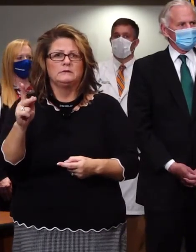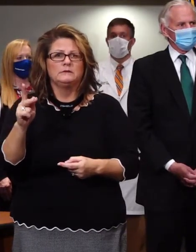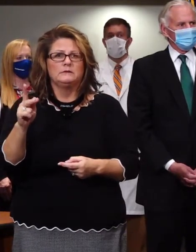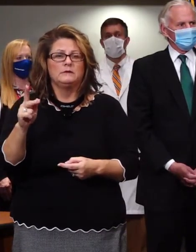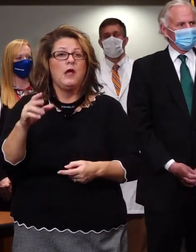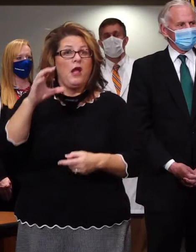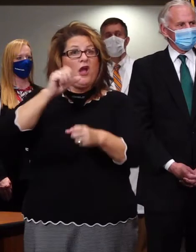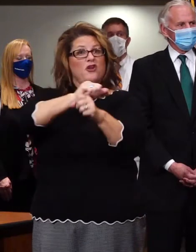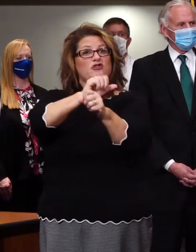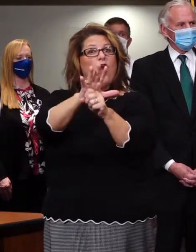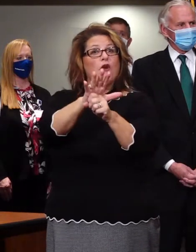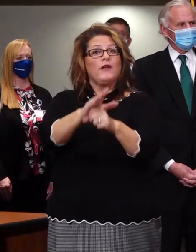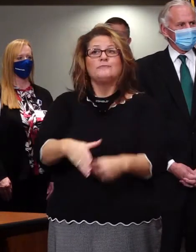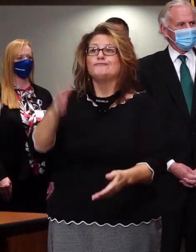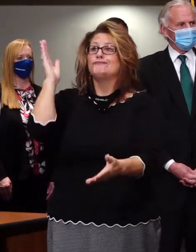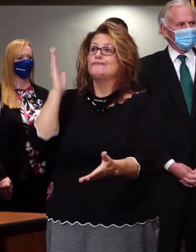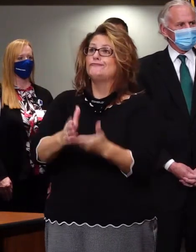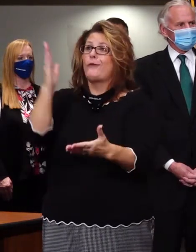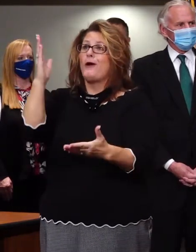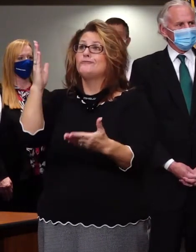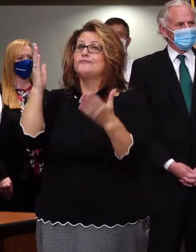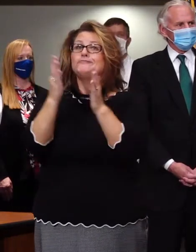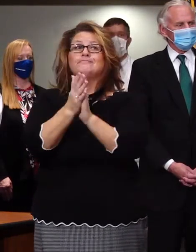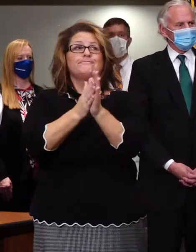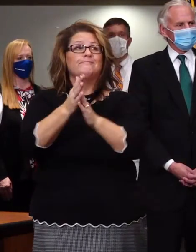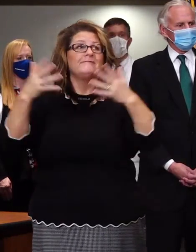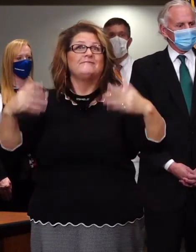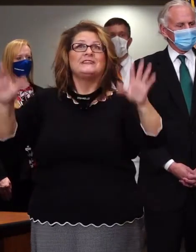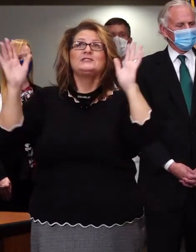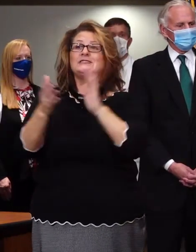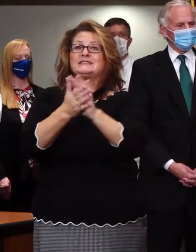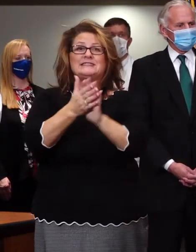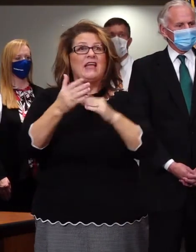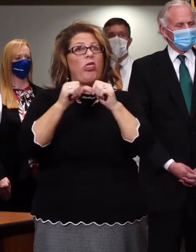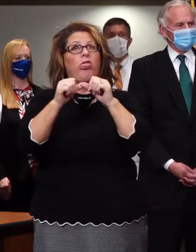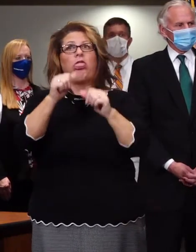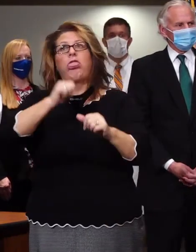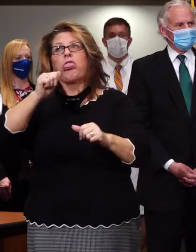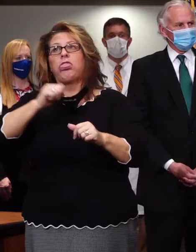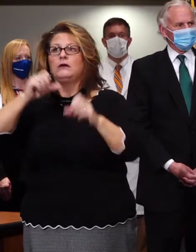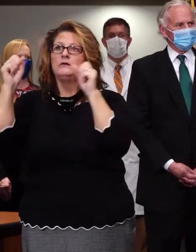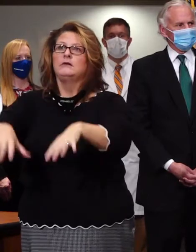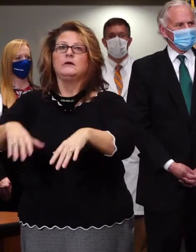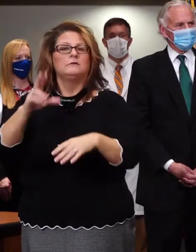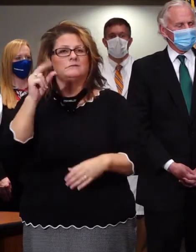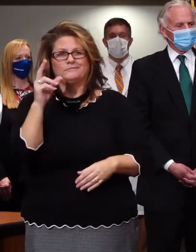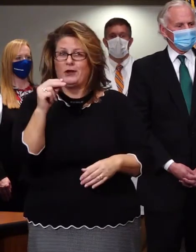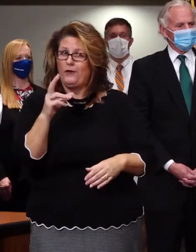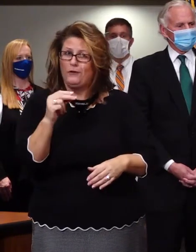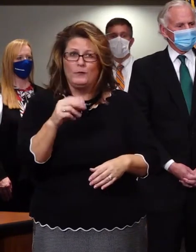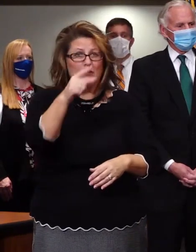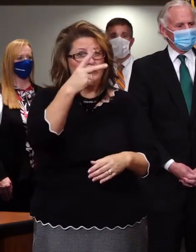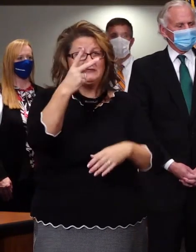gone away. It doesn't just end because we've endured it for a long period of time. This virus is surging. You've heard the numbers. You see every night